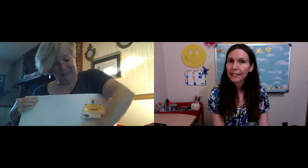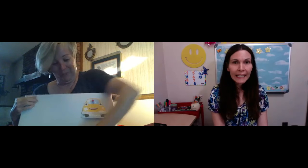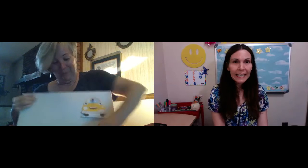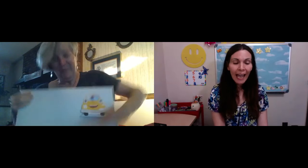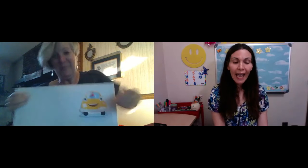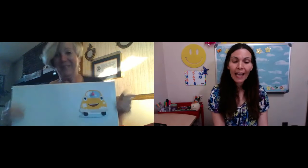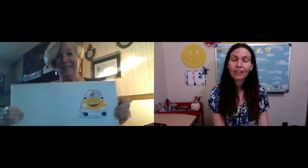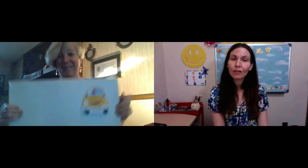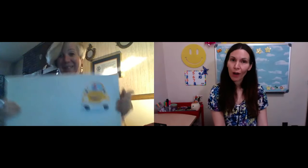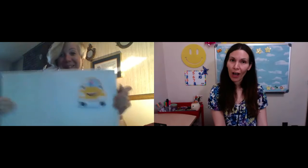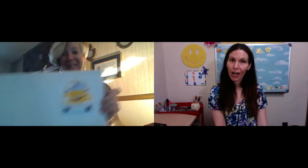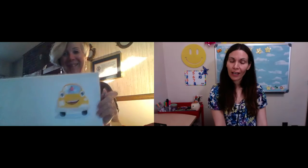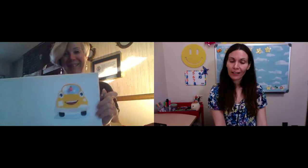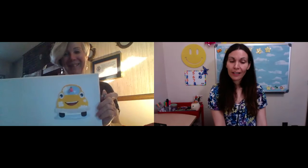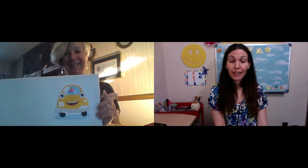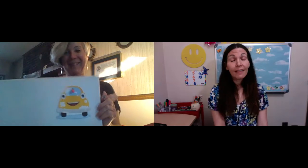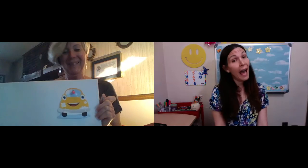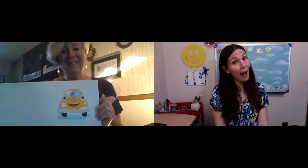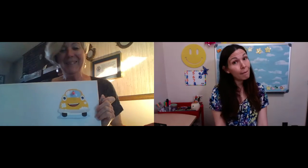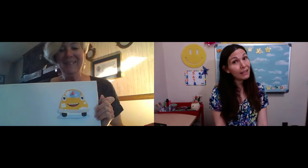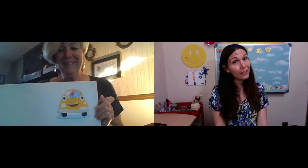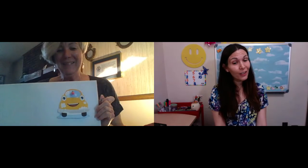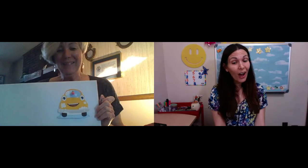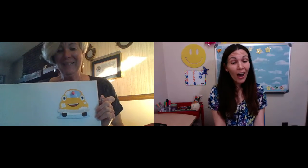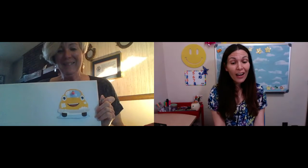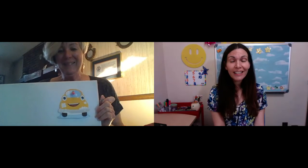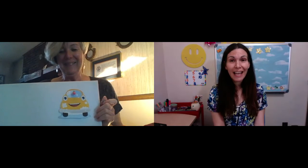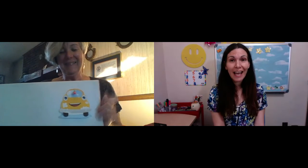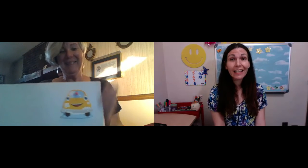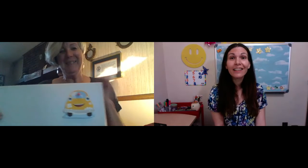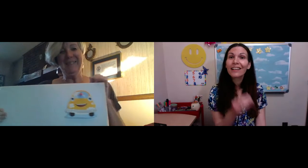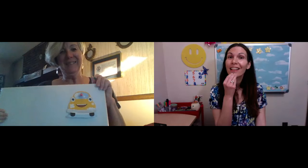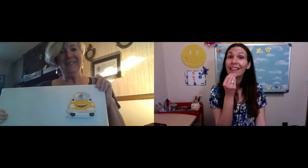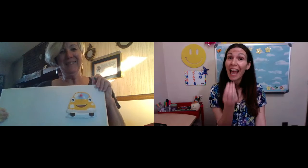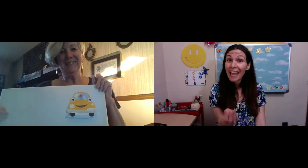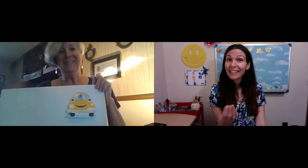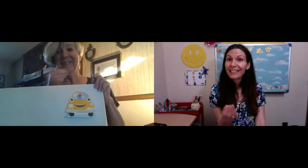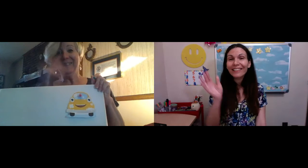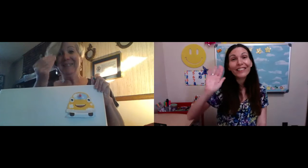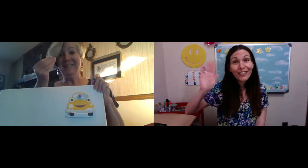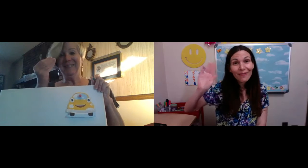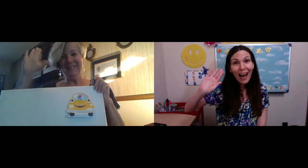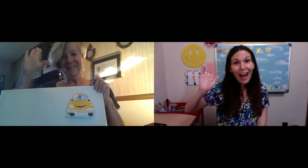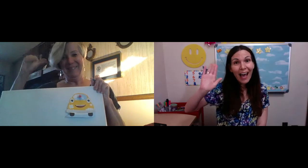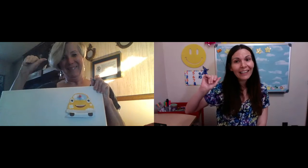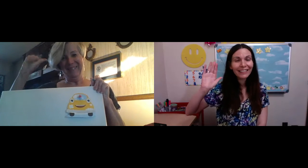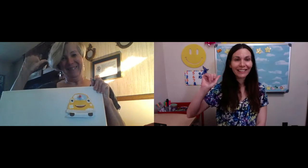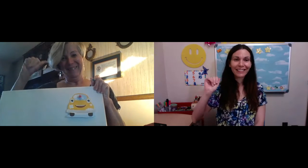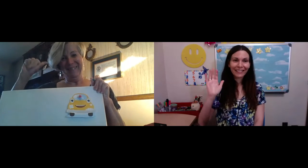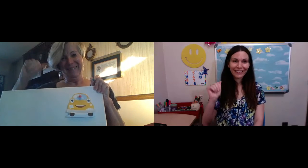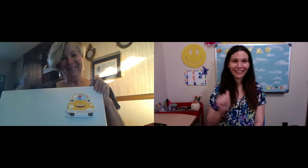was clean and dry. The happy little car said, thanks,